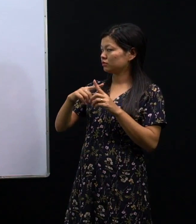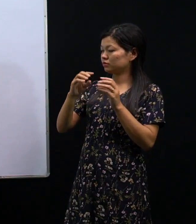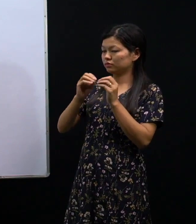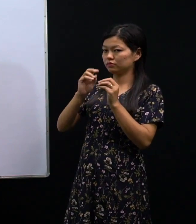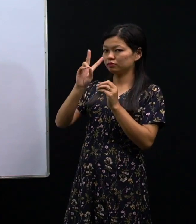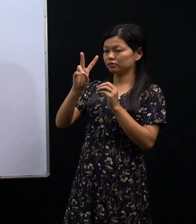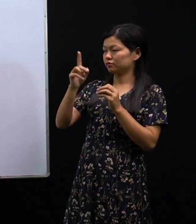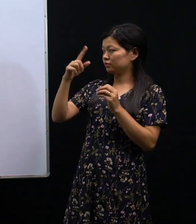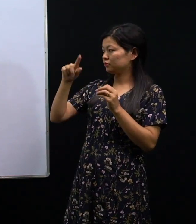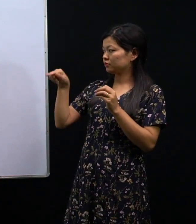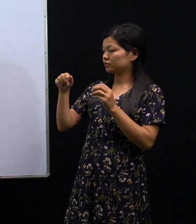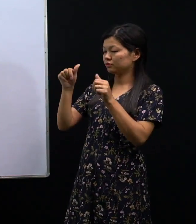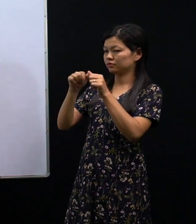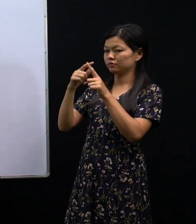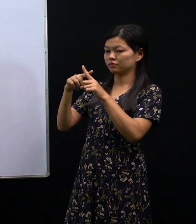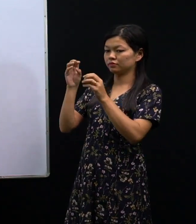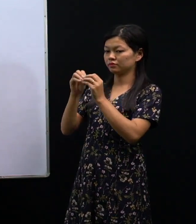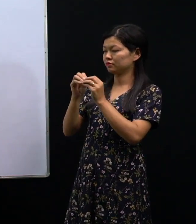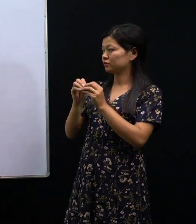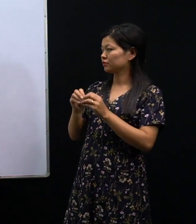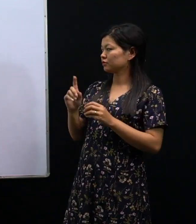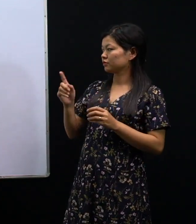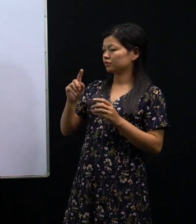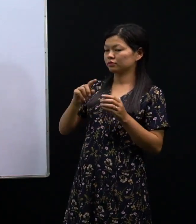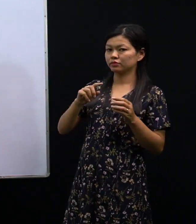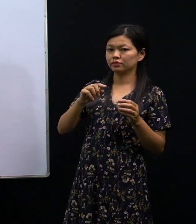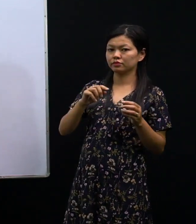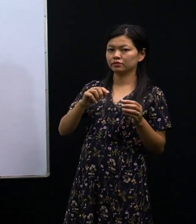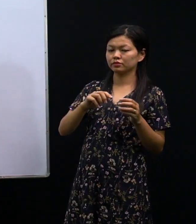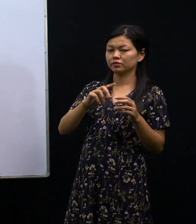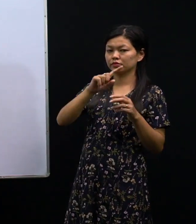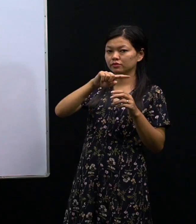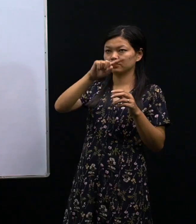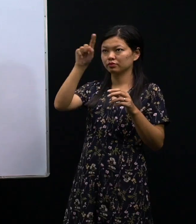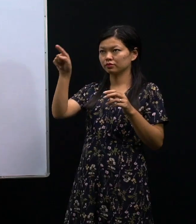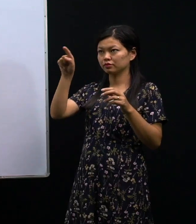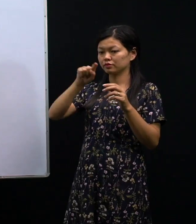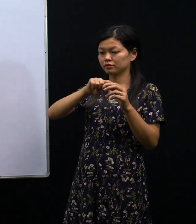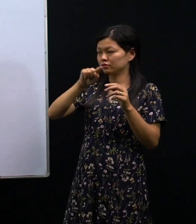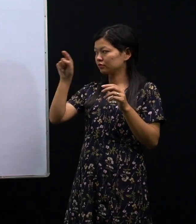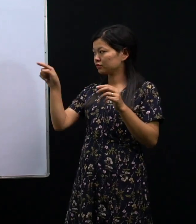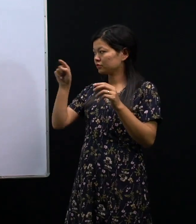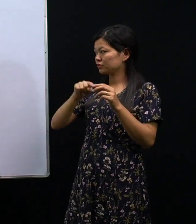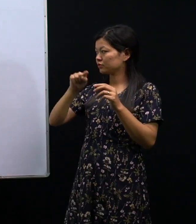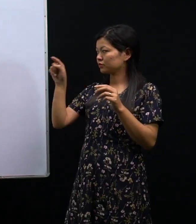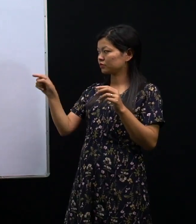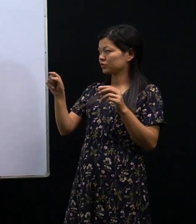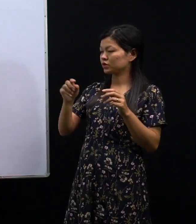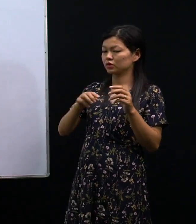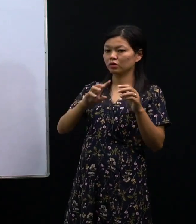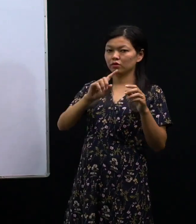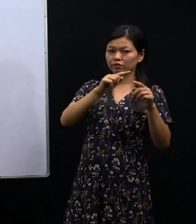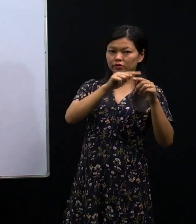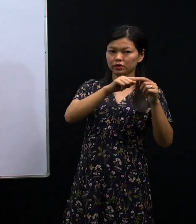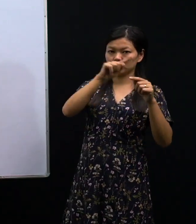with again a plus b. So we multiply with rainbow. A cube, a square into b, a